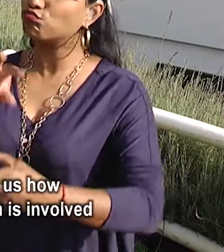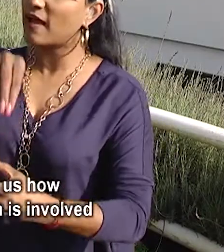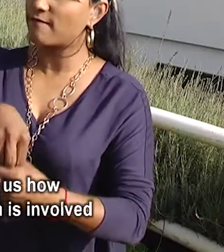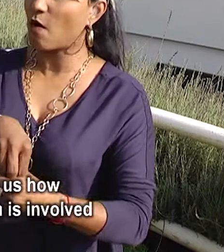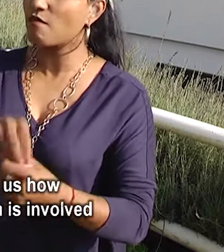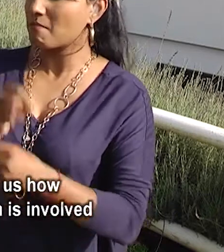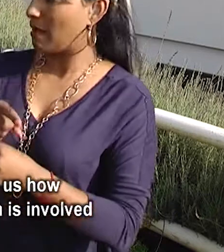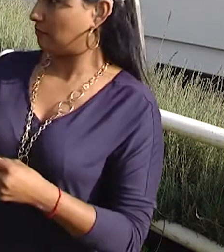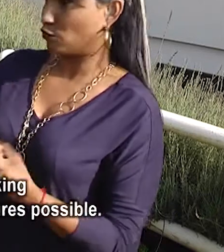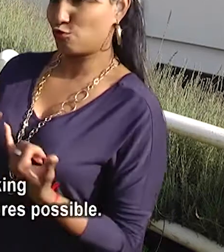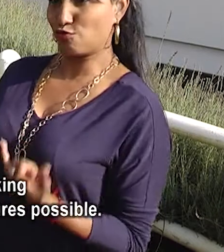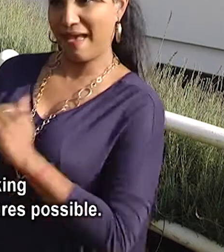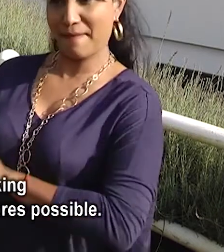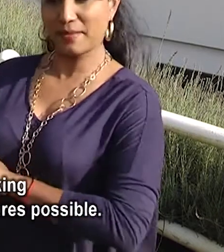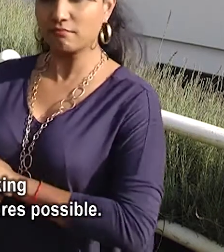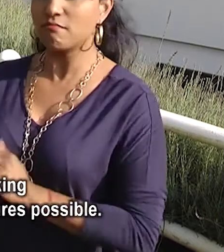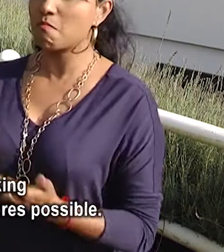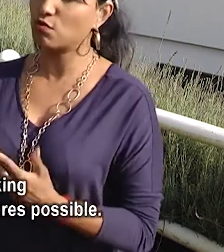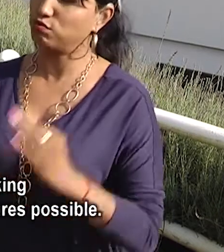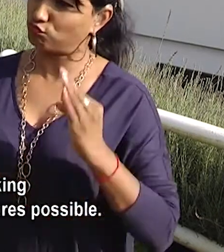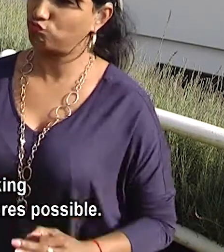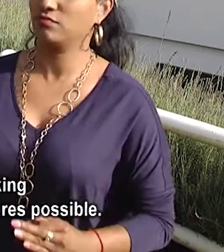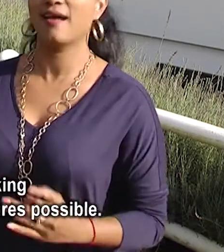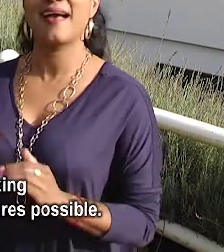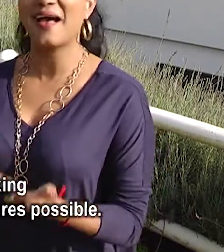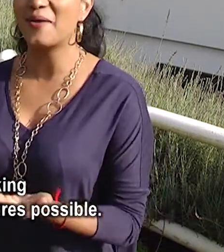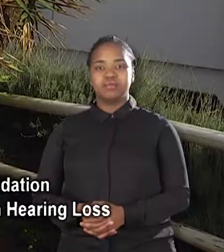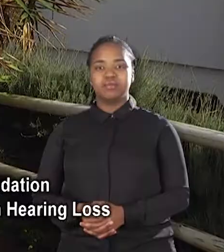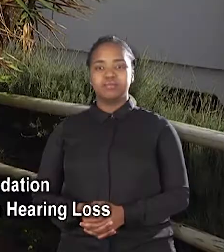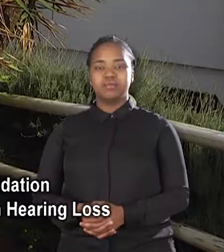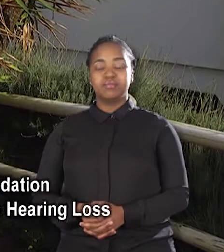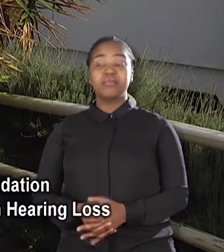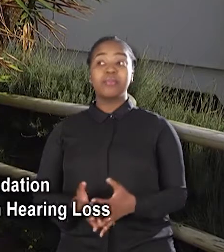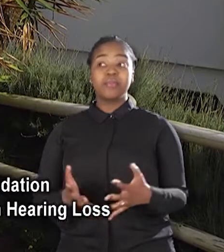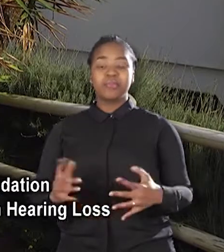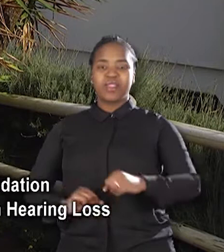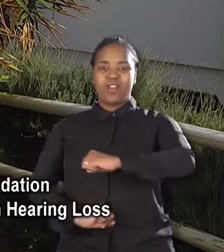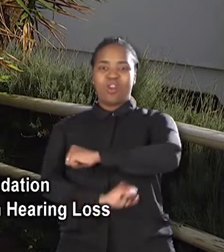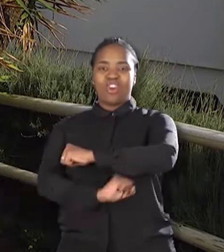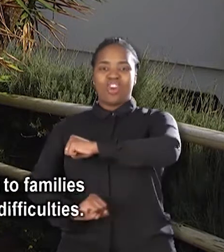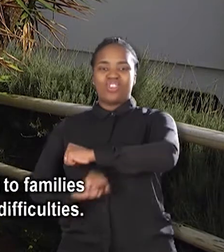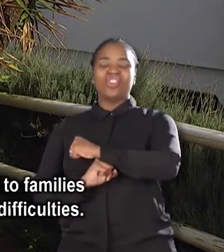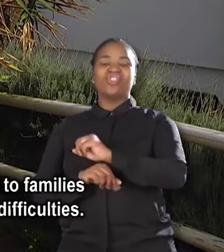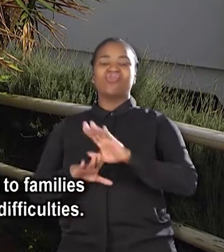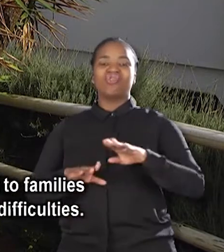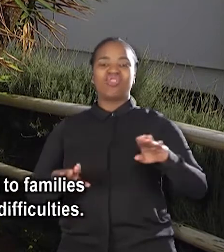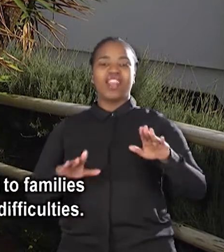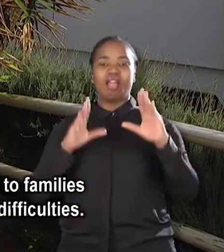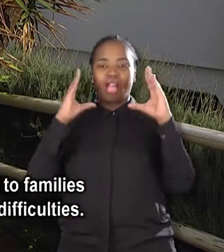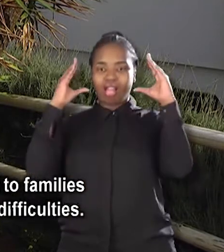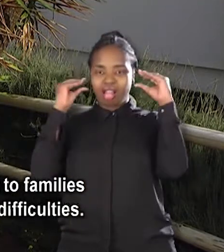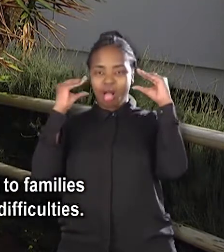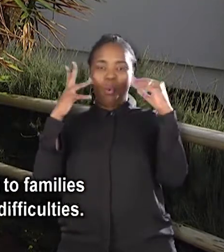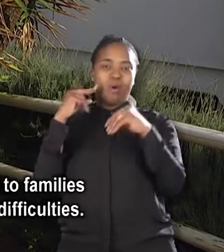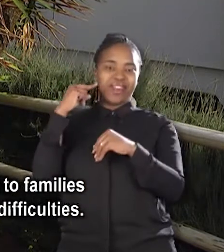Please tell us how the foundation is involved in making today's procedures possible. The Foundation for Children with Hearing Loss offers support to